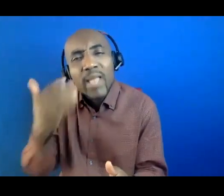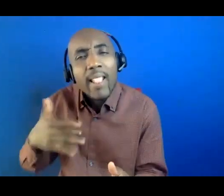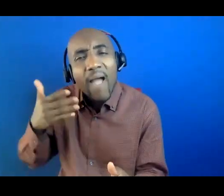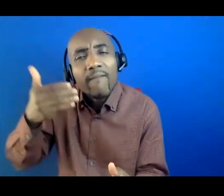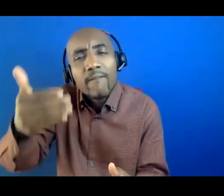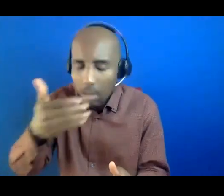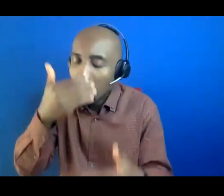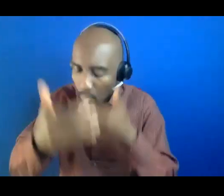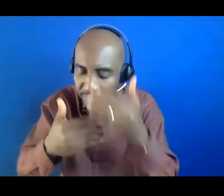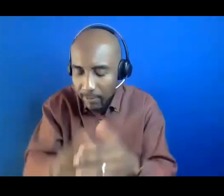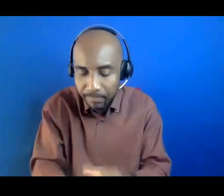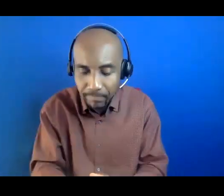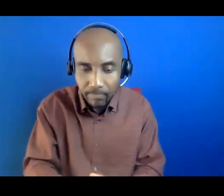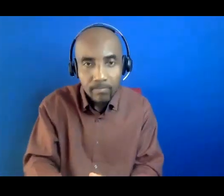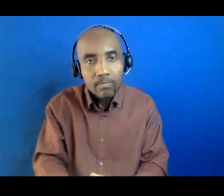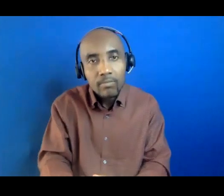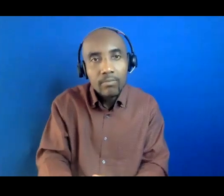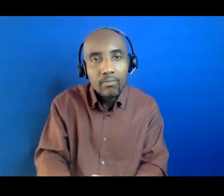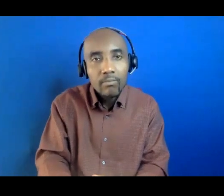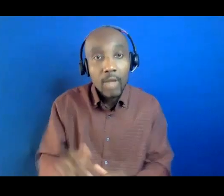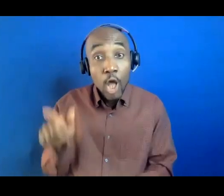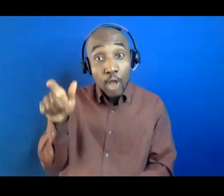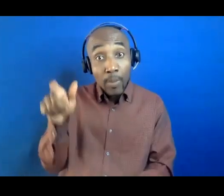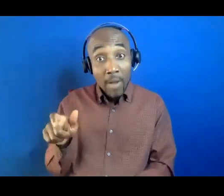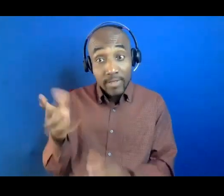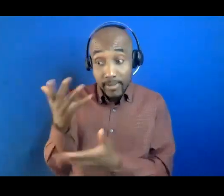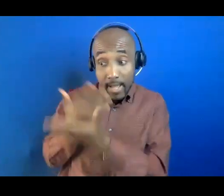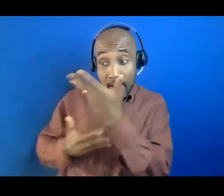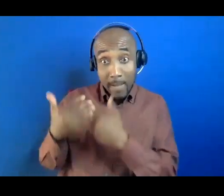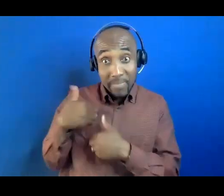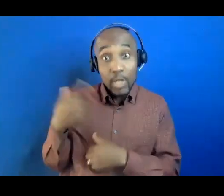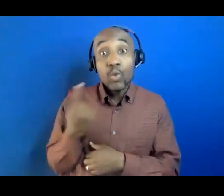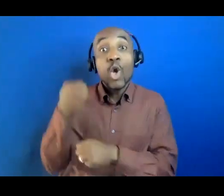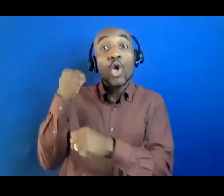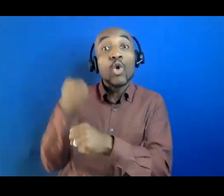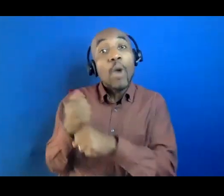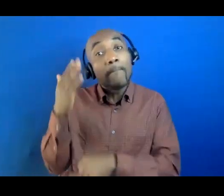Well, the person in my life who first showed this to me was my grandma.